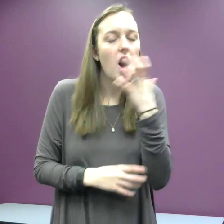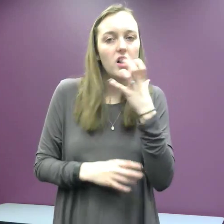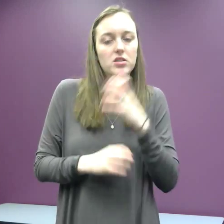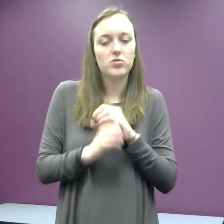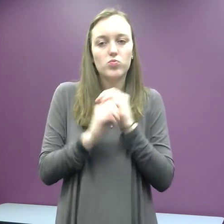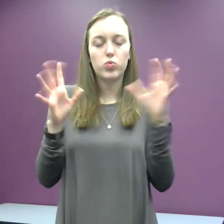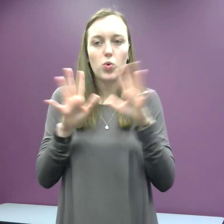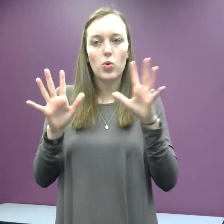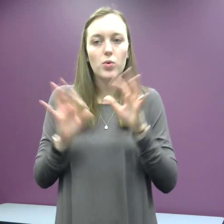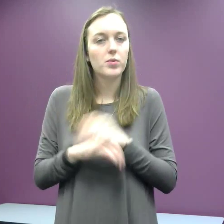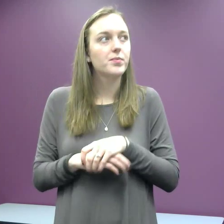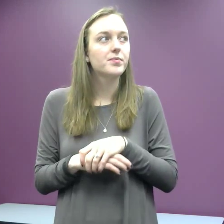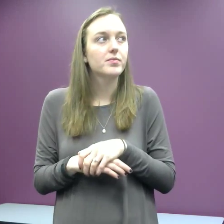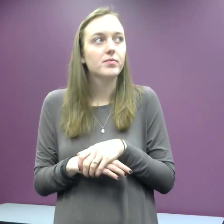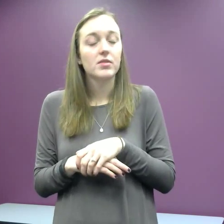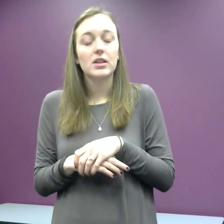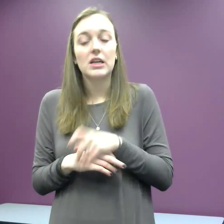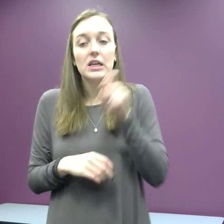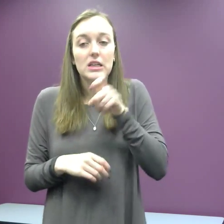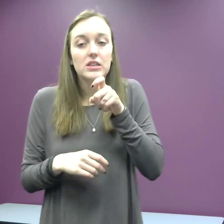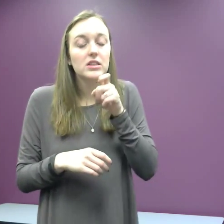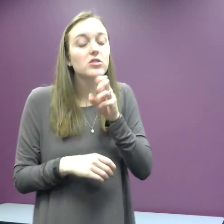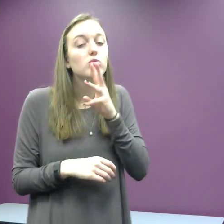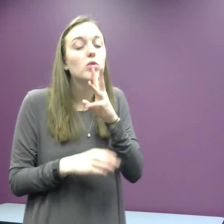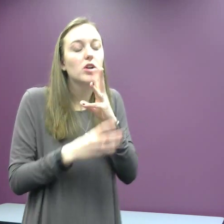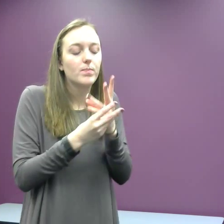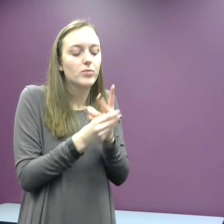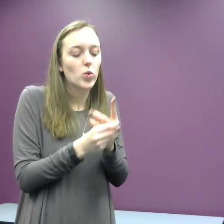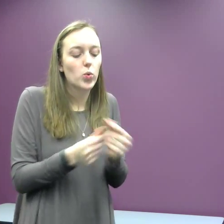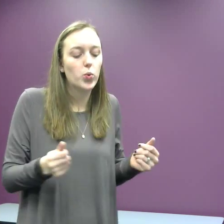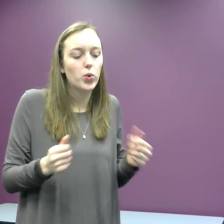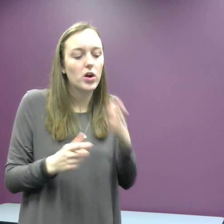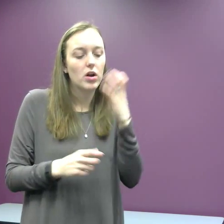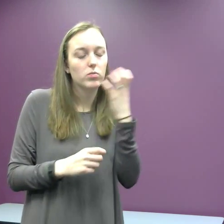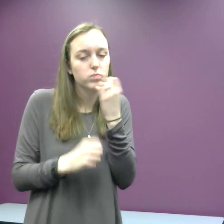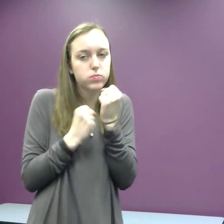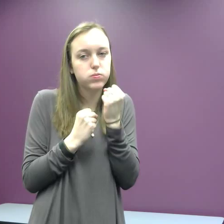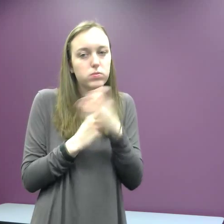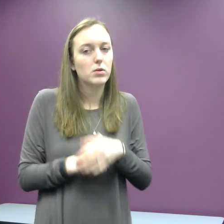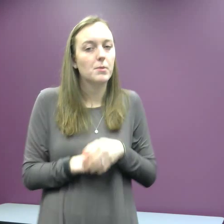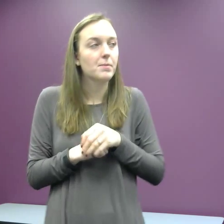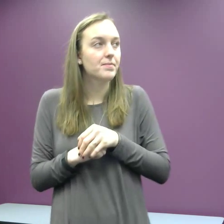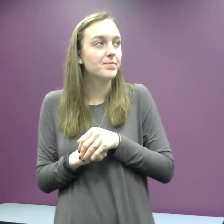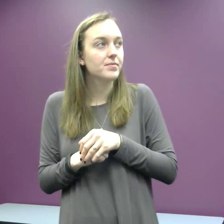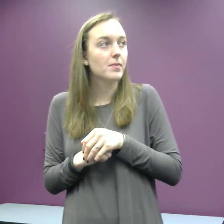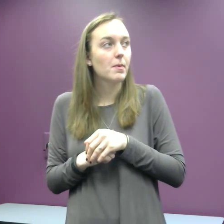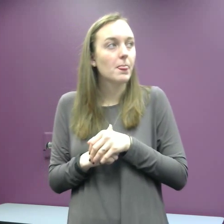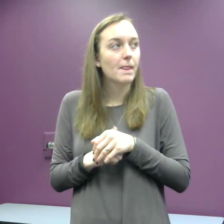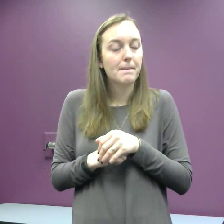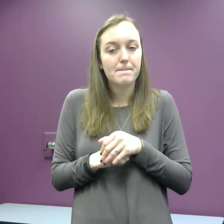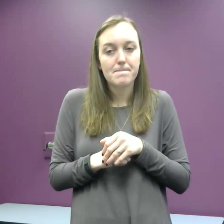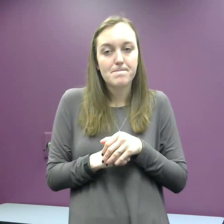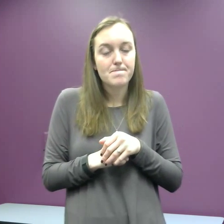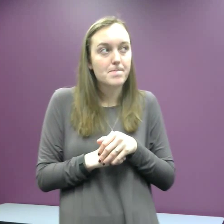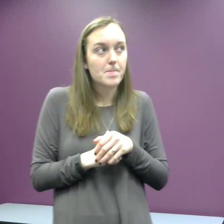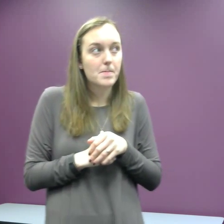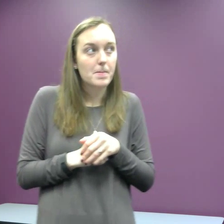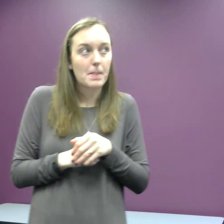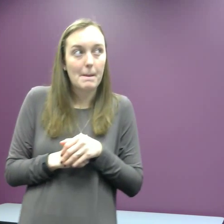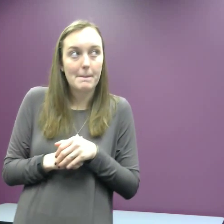can cool down naturally. The other mistake is if you switch off of the spa suction, spa